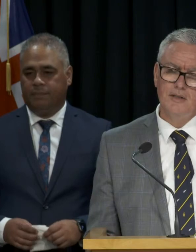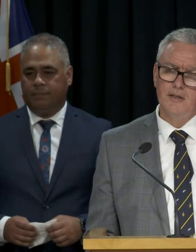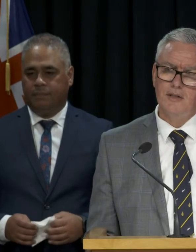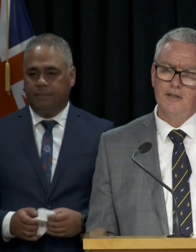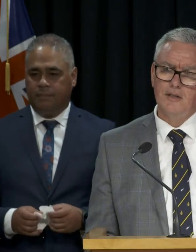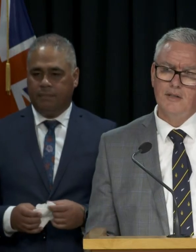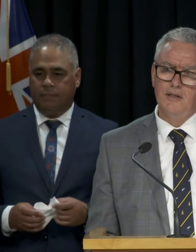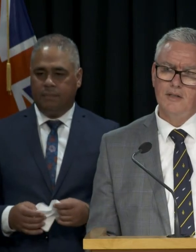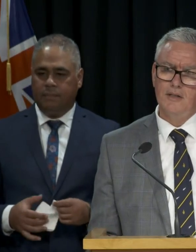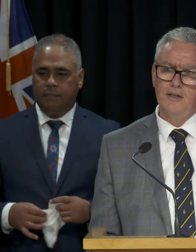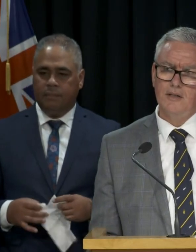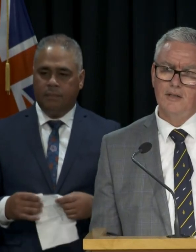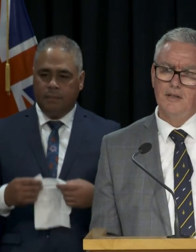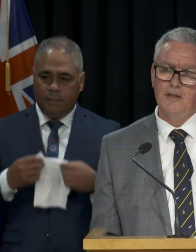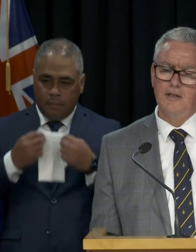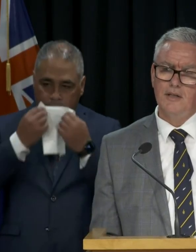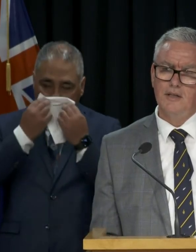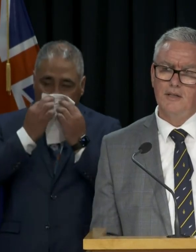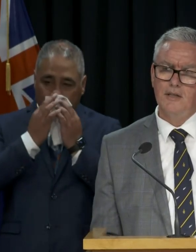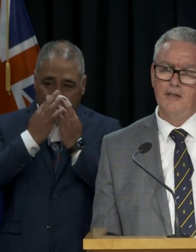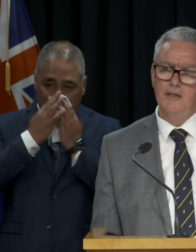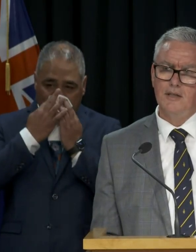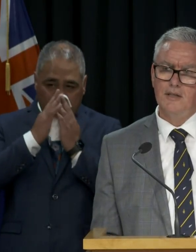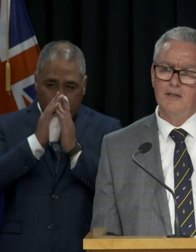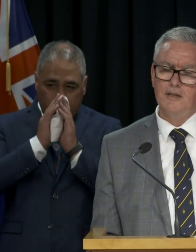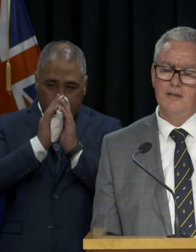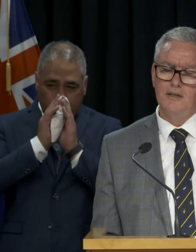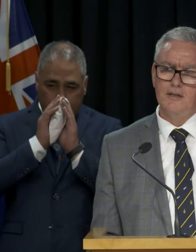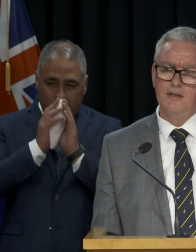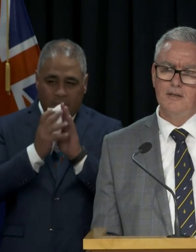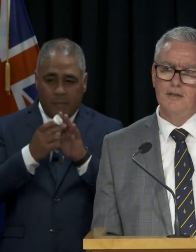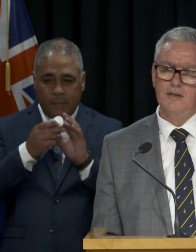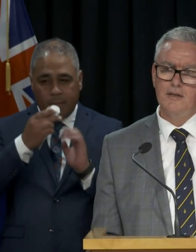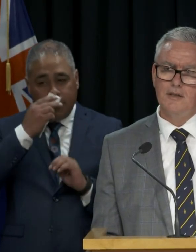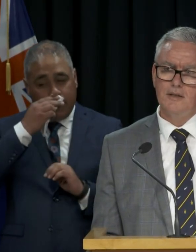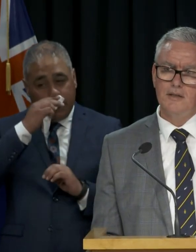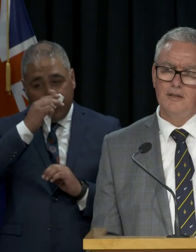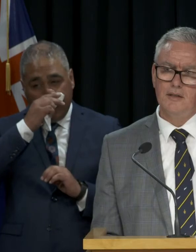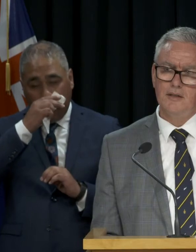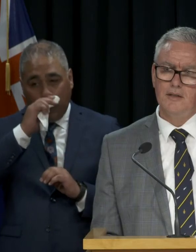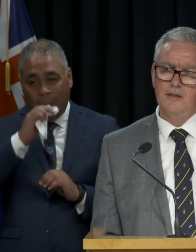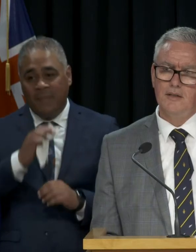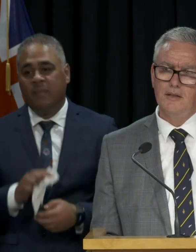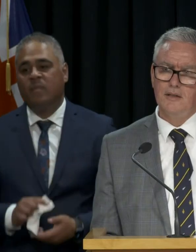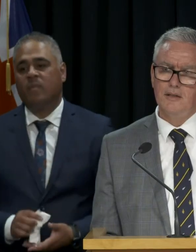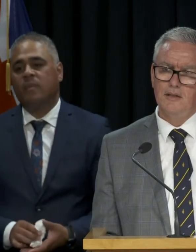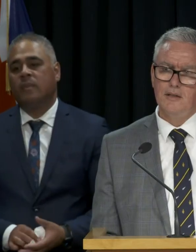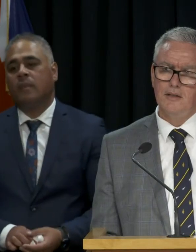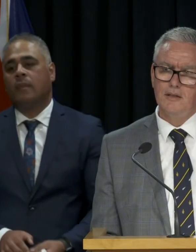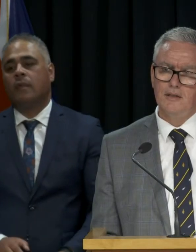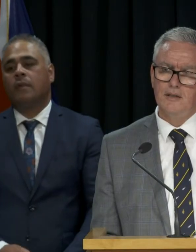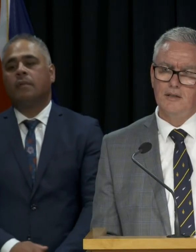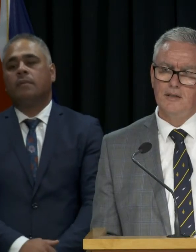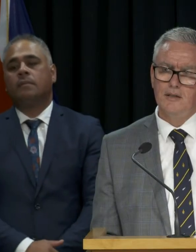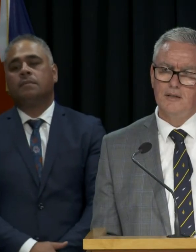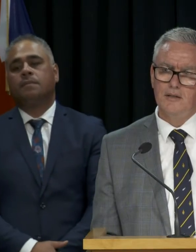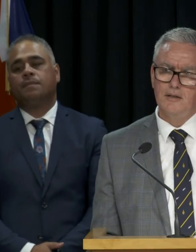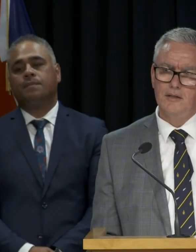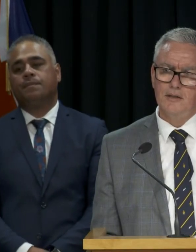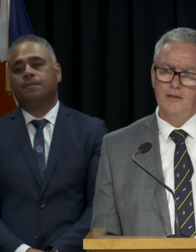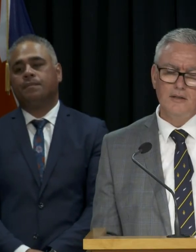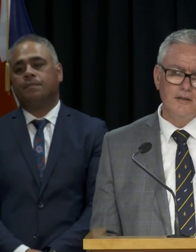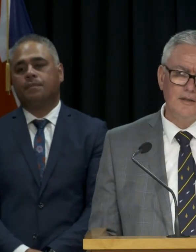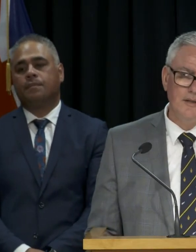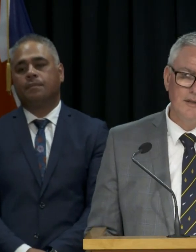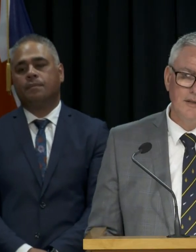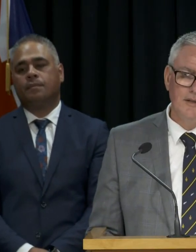I know Tamati Coffee is a present on the stage today, and hasn't been done very well in the reshuffle. Are you confident that you can pull off